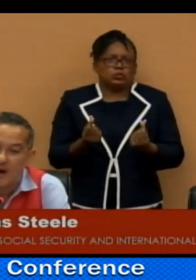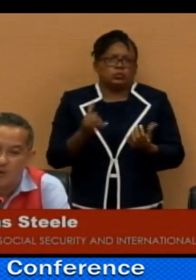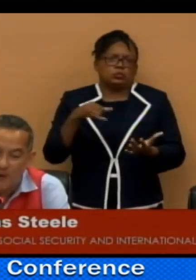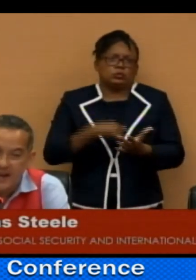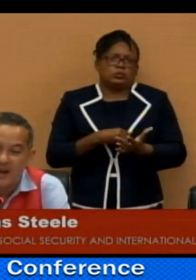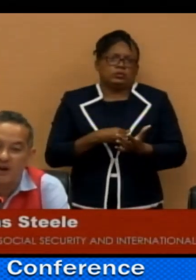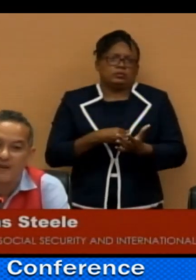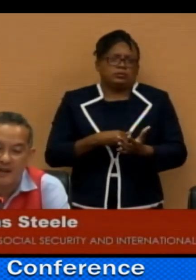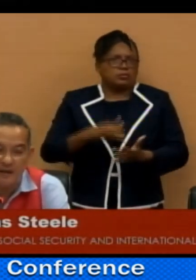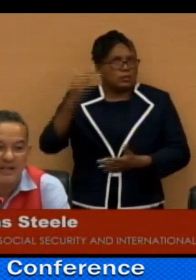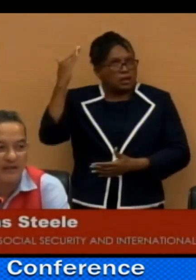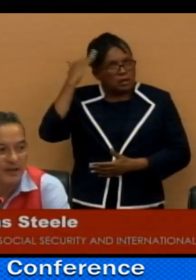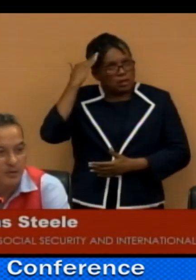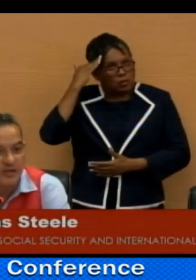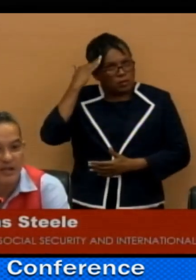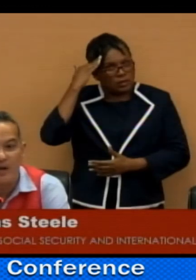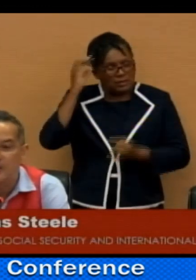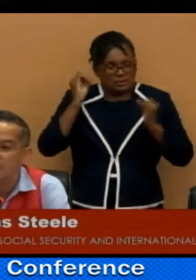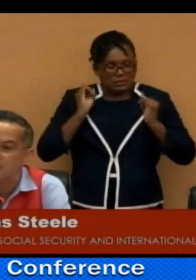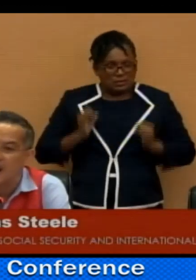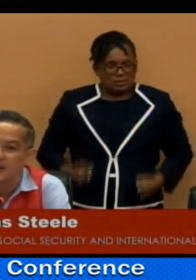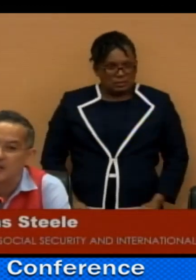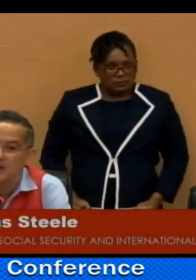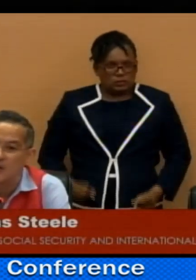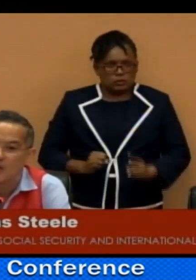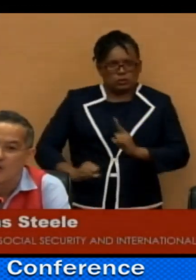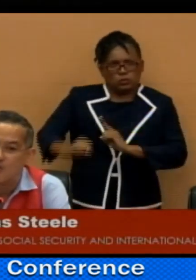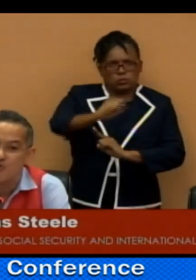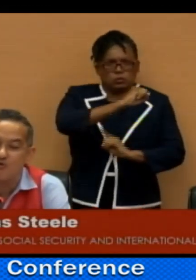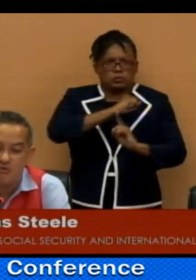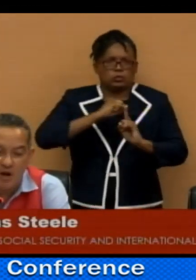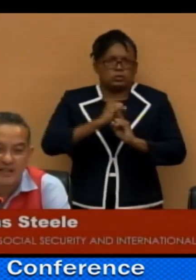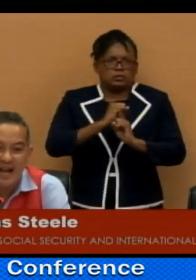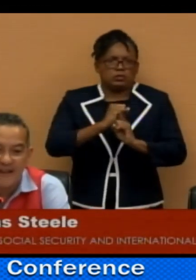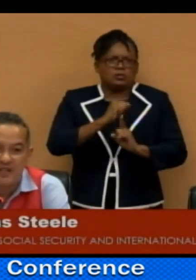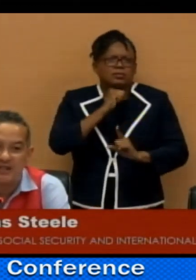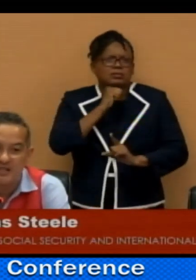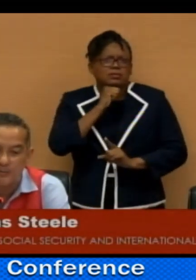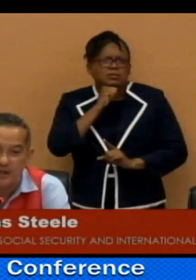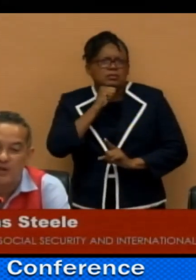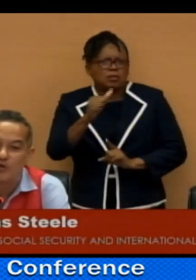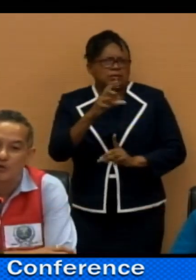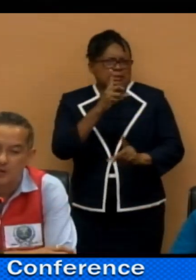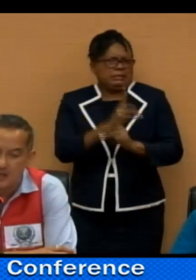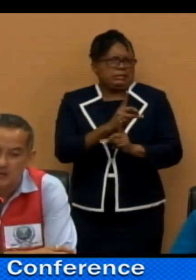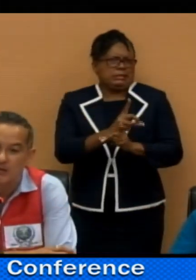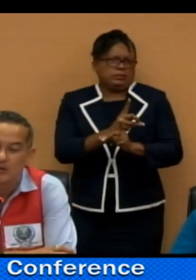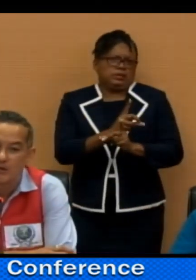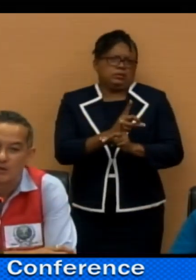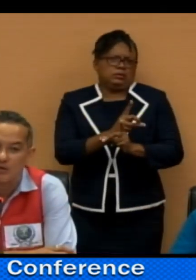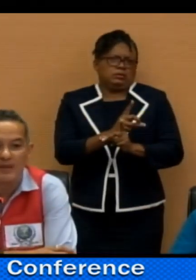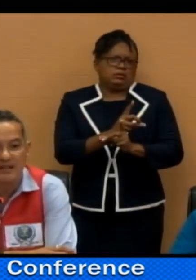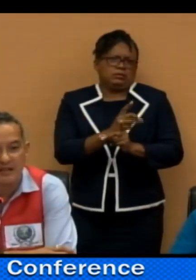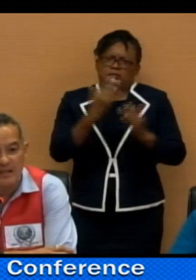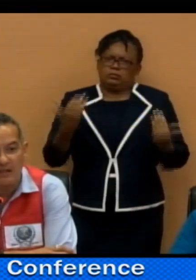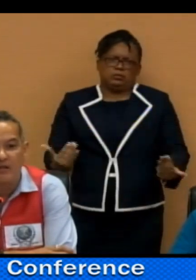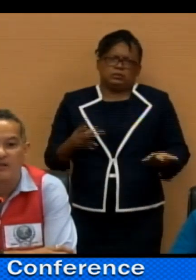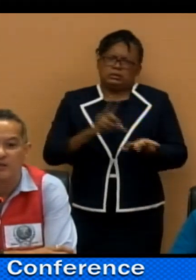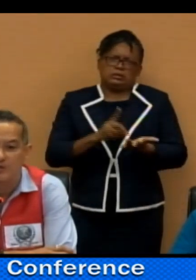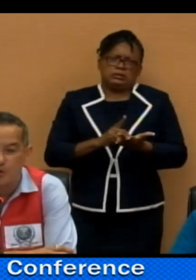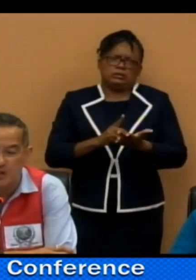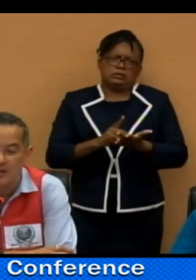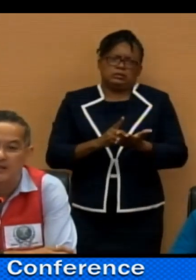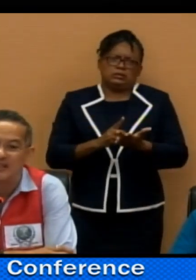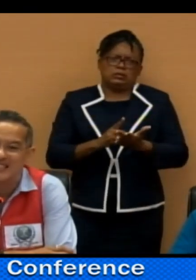We are aware of individuals in our society who do not have the discipline to date to maintain